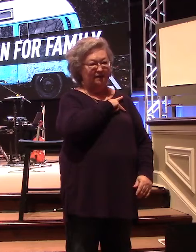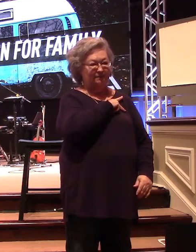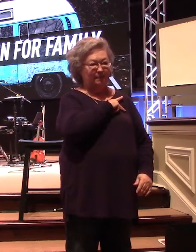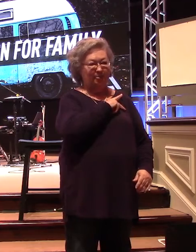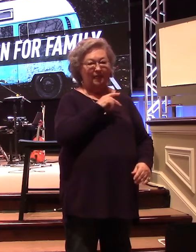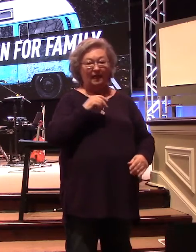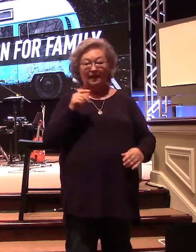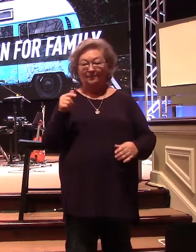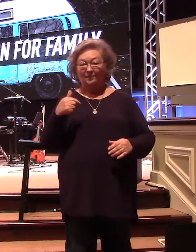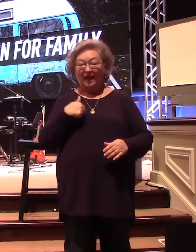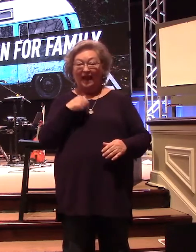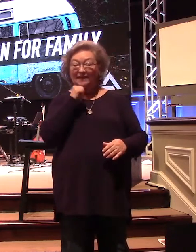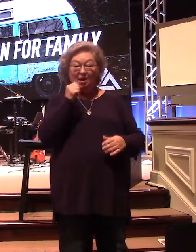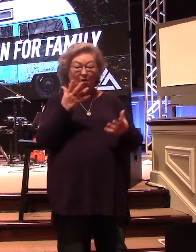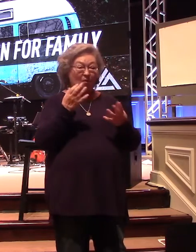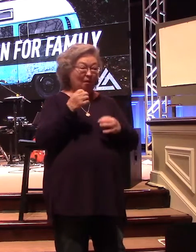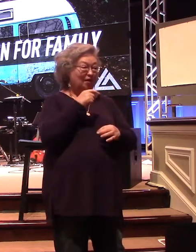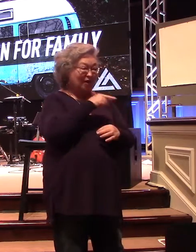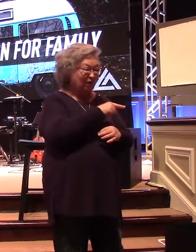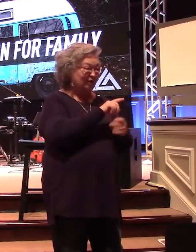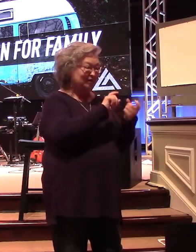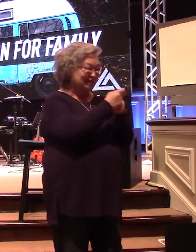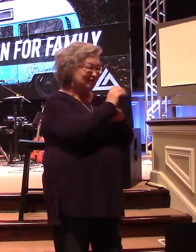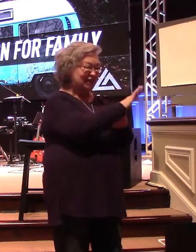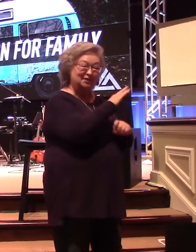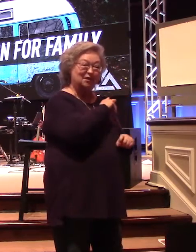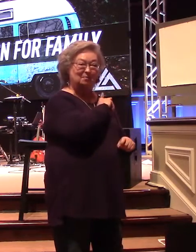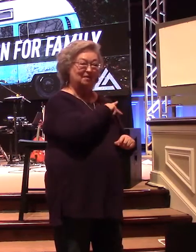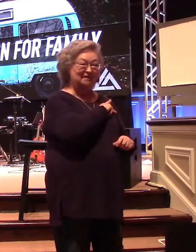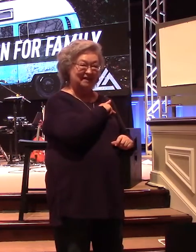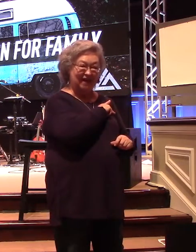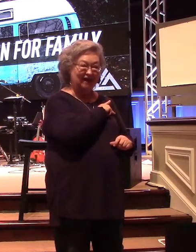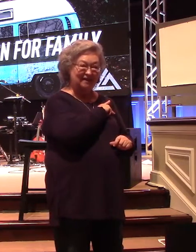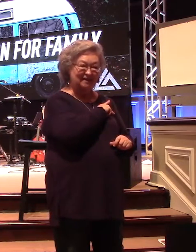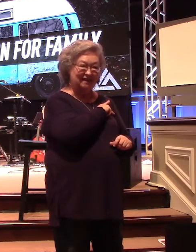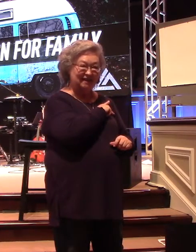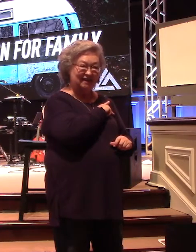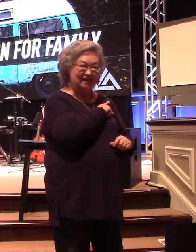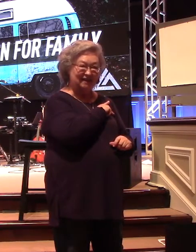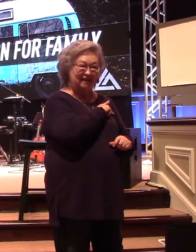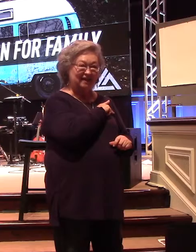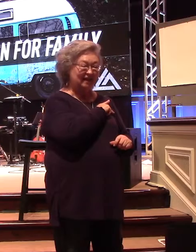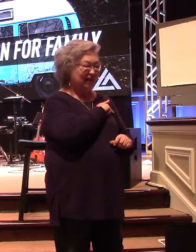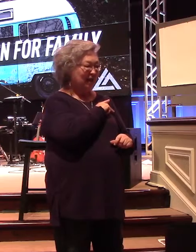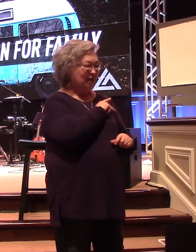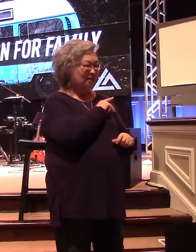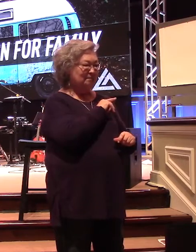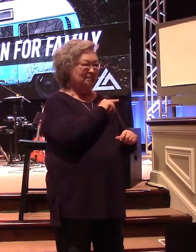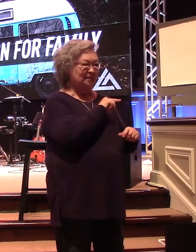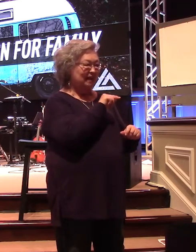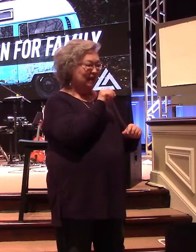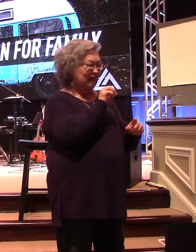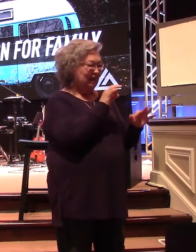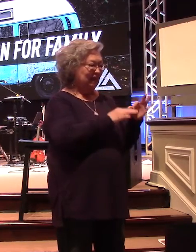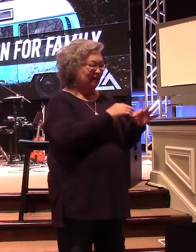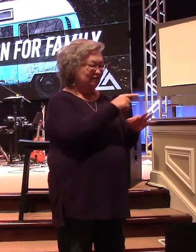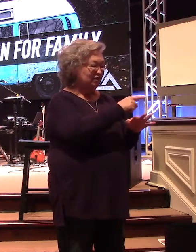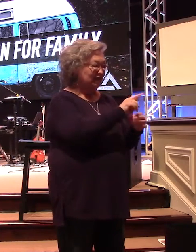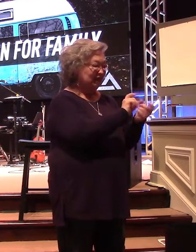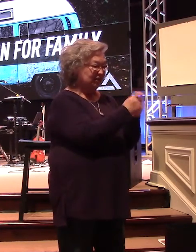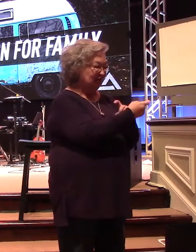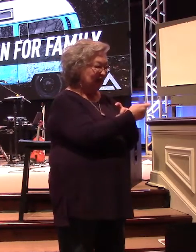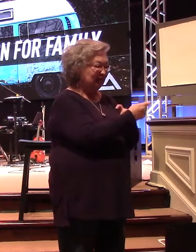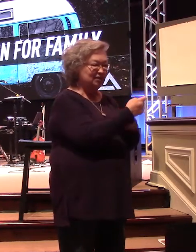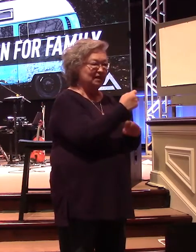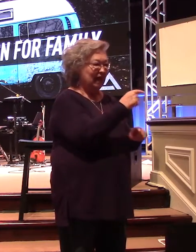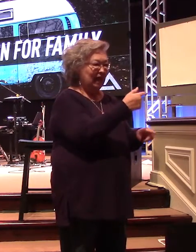Okay, I married her for who she is. We complement each other. If she wasn't who she was, I would be a mess. Okay, I'm a